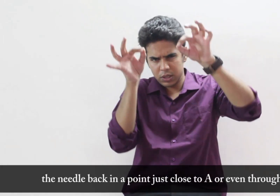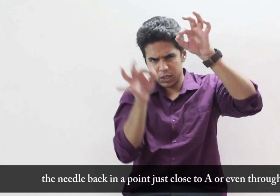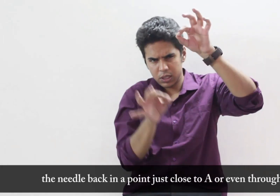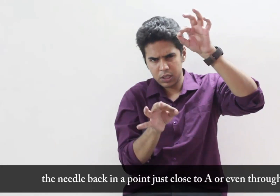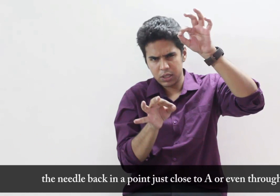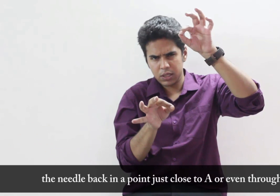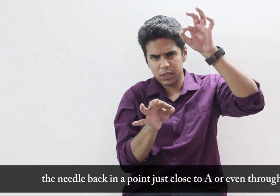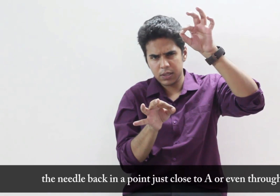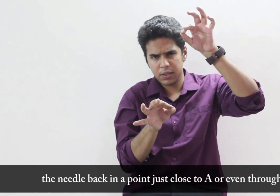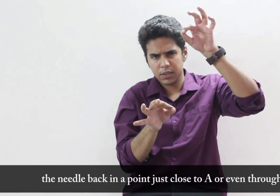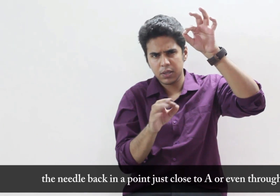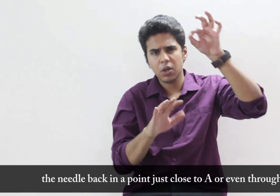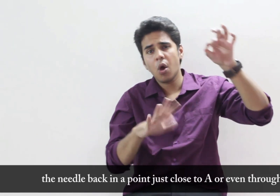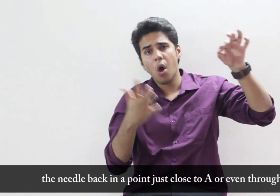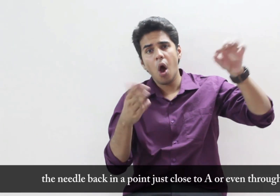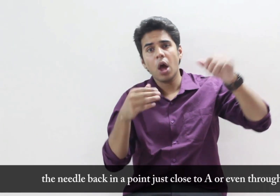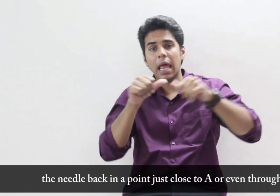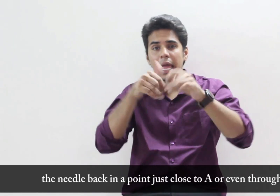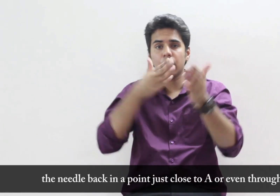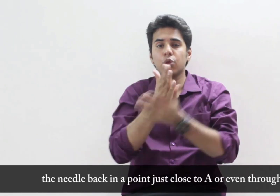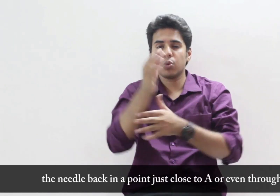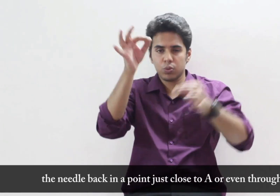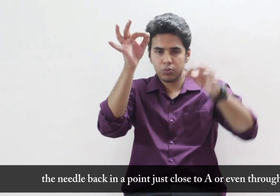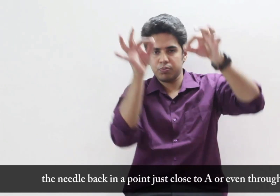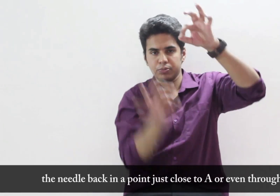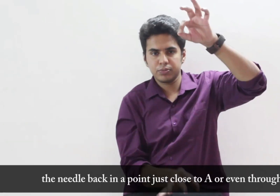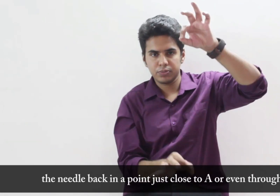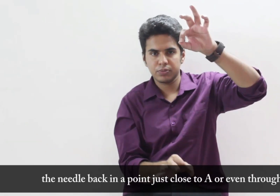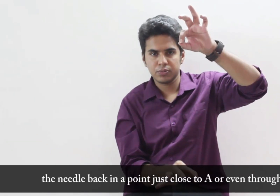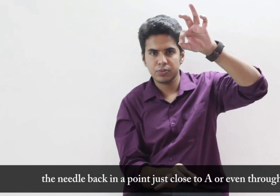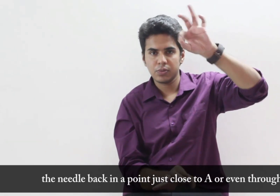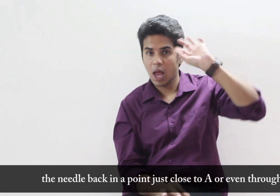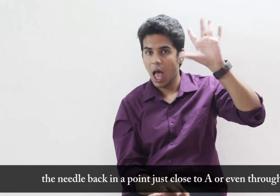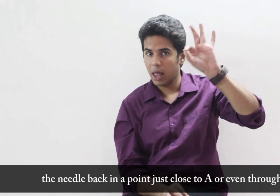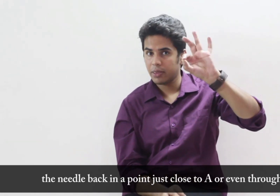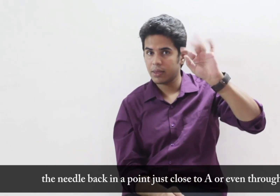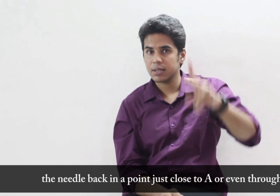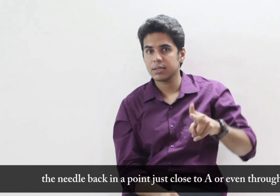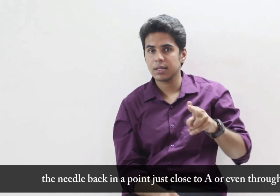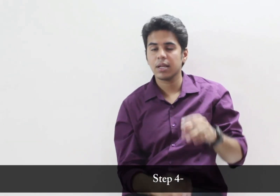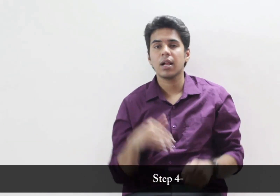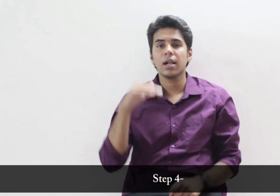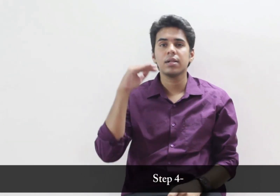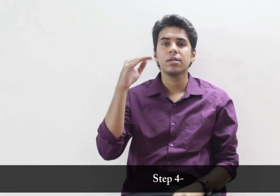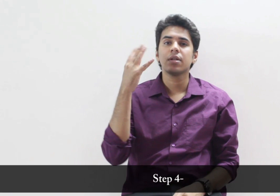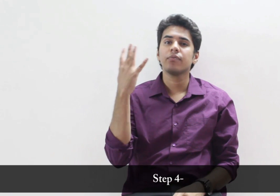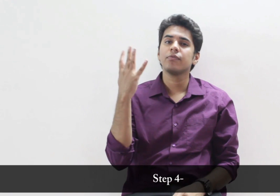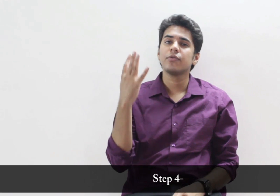the needle back in a point just close to A or even through A. Step 4.